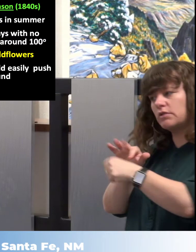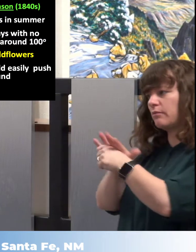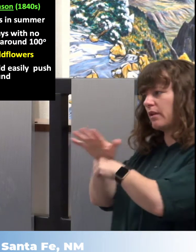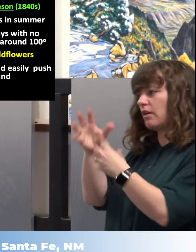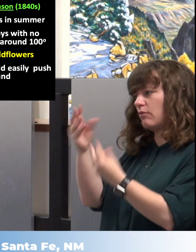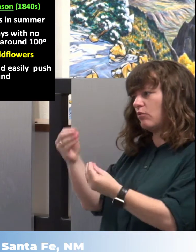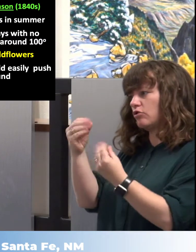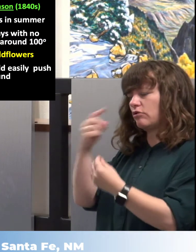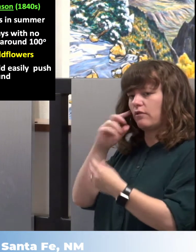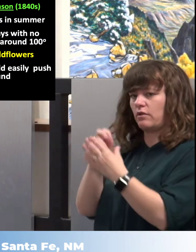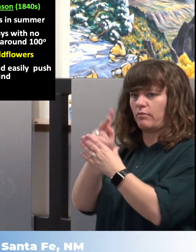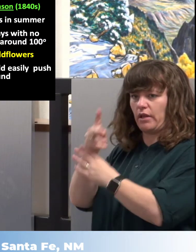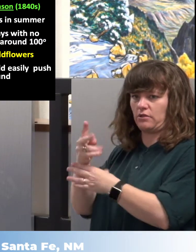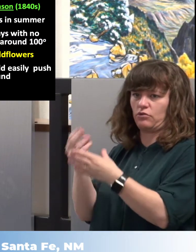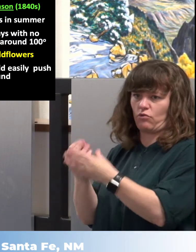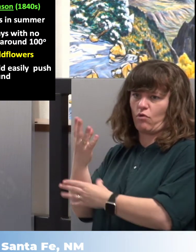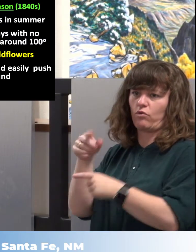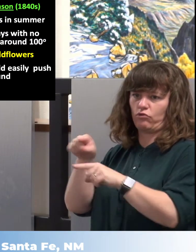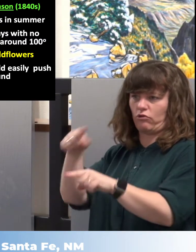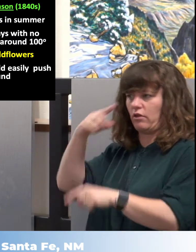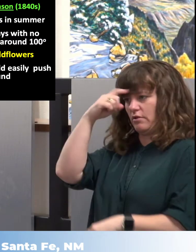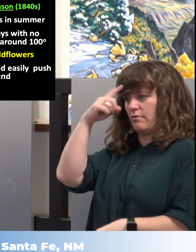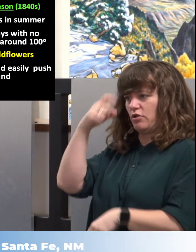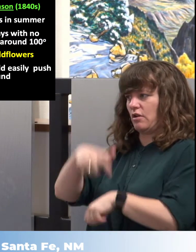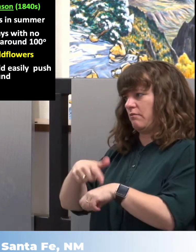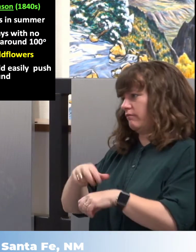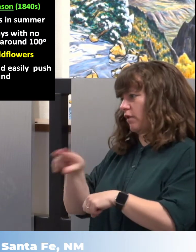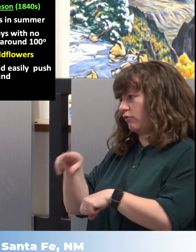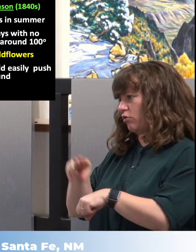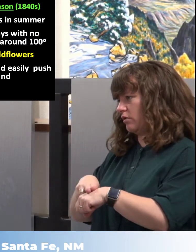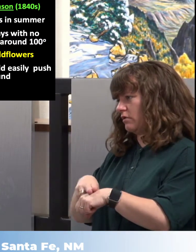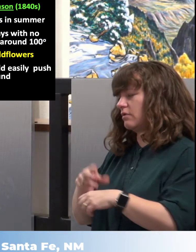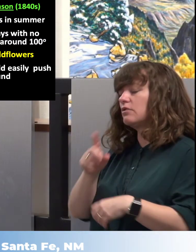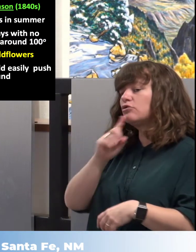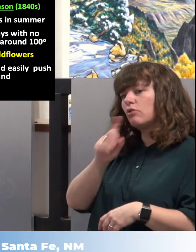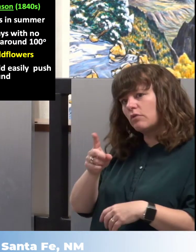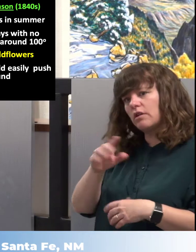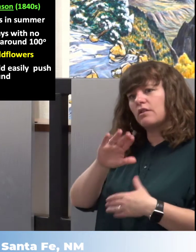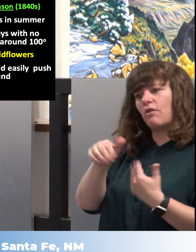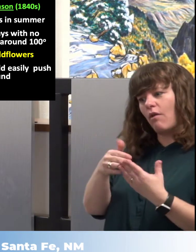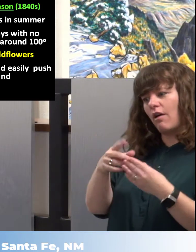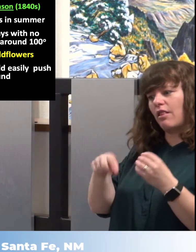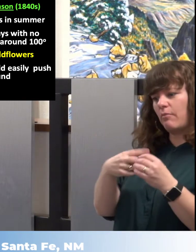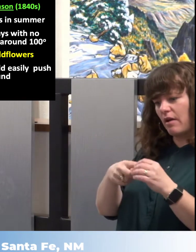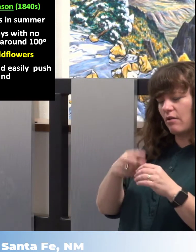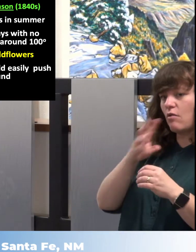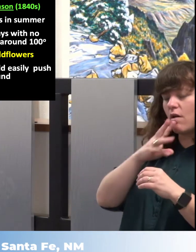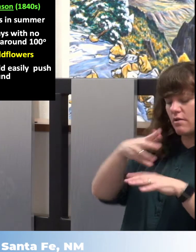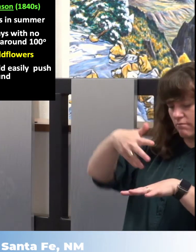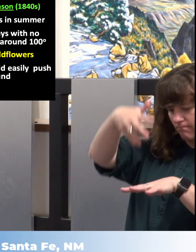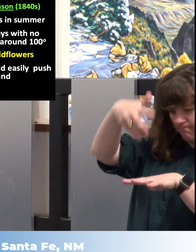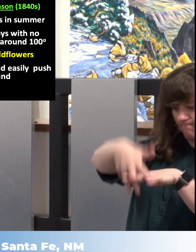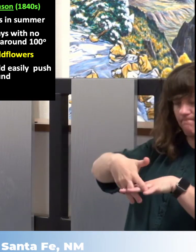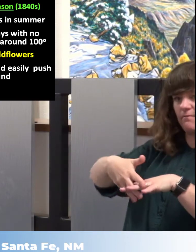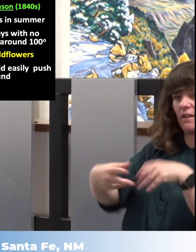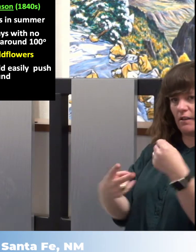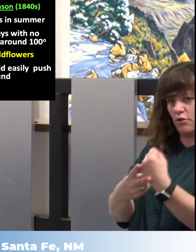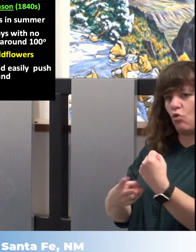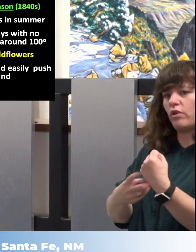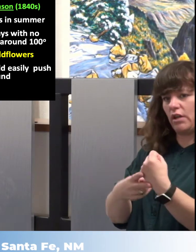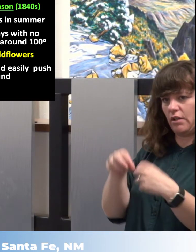moisture for plants to grow over summer. So it is very clearly all about getting water into the soil and storing it in the soil,